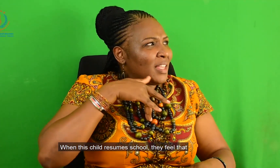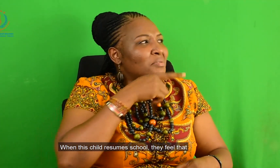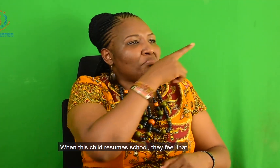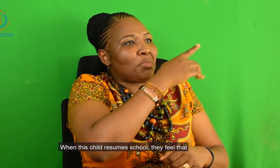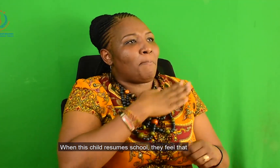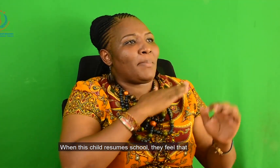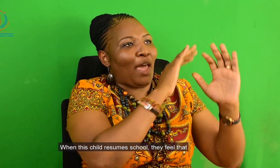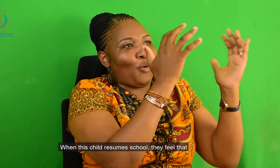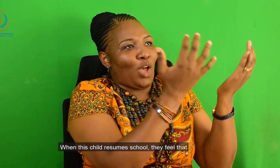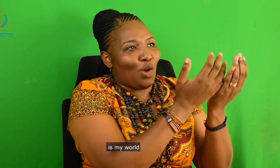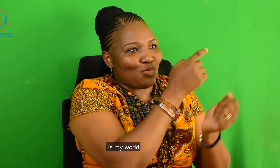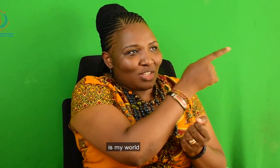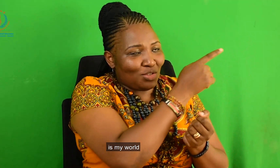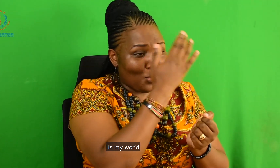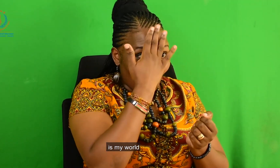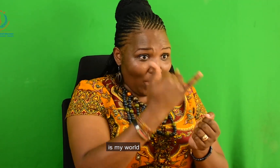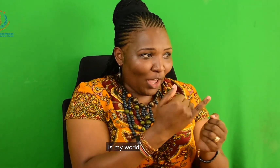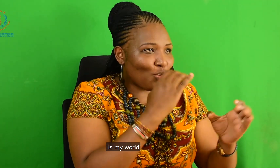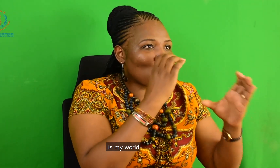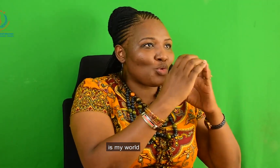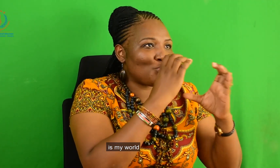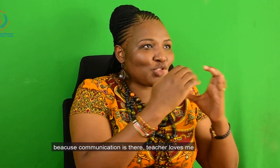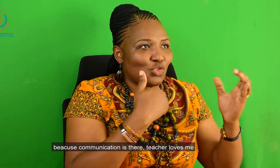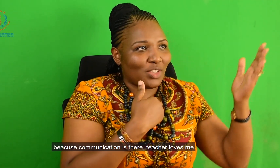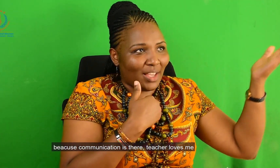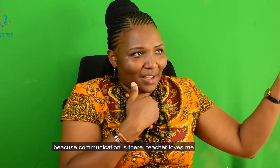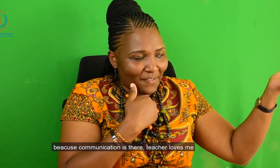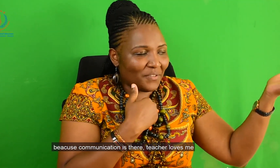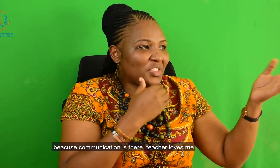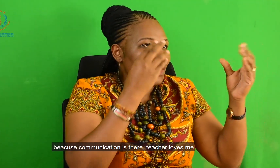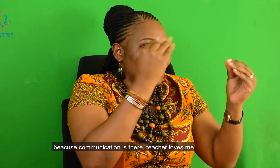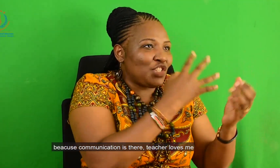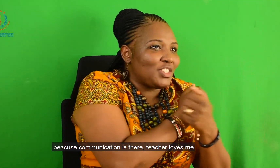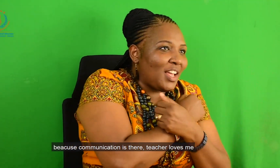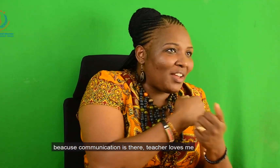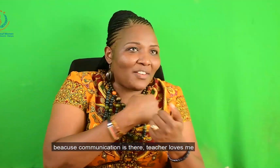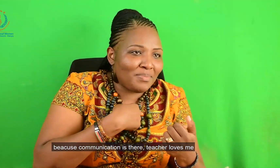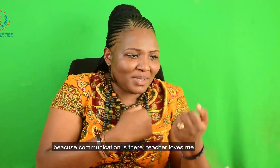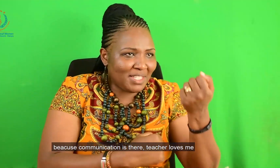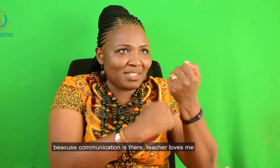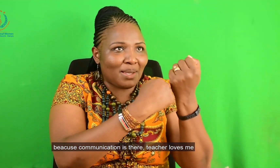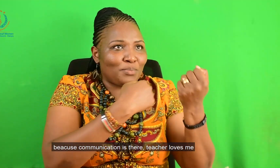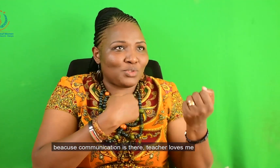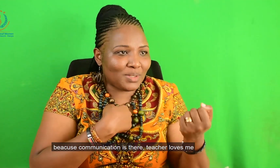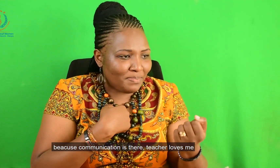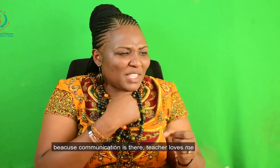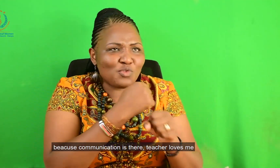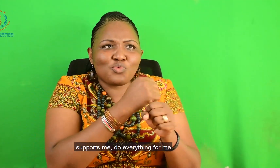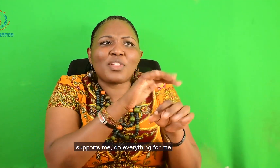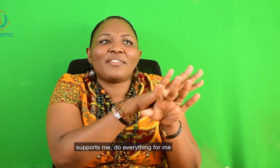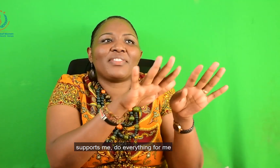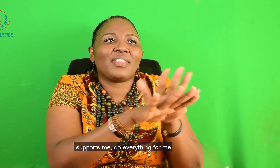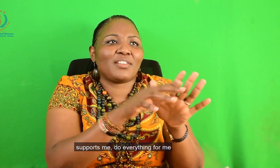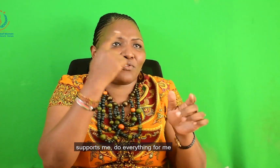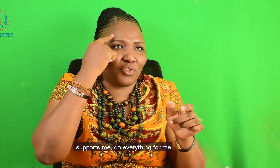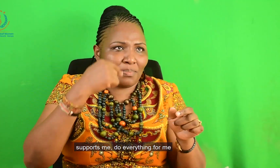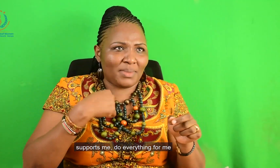feel that this is my world, because the communication is there. The teacher loves me, supports me,